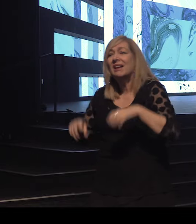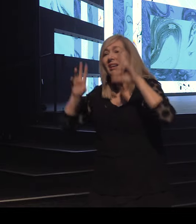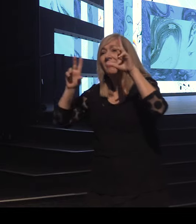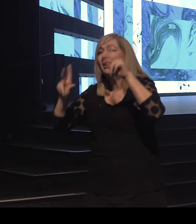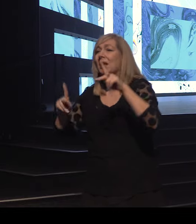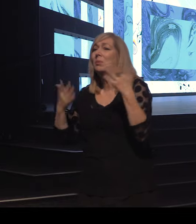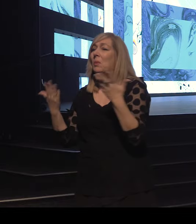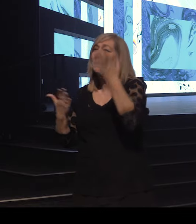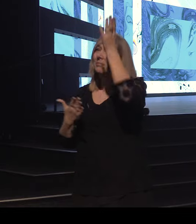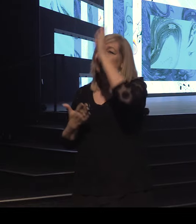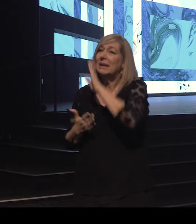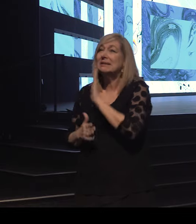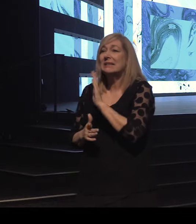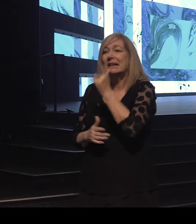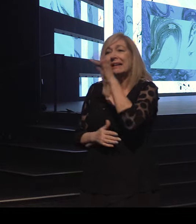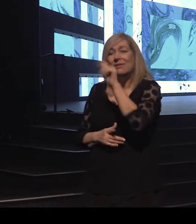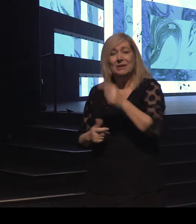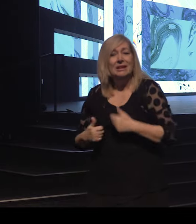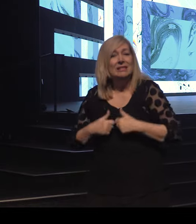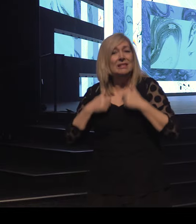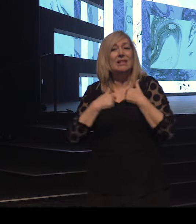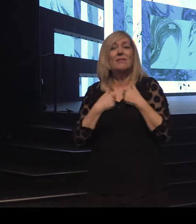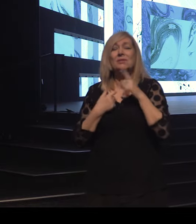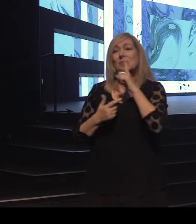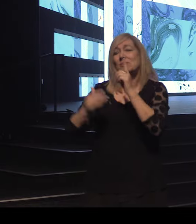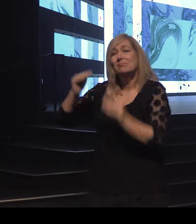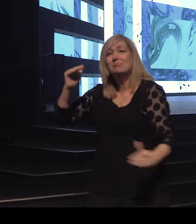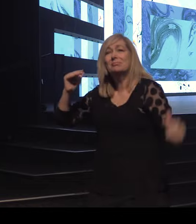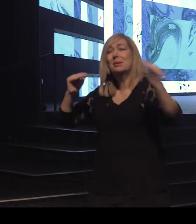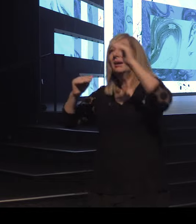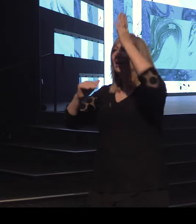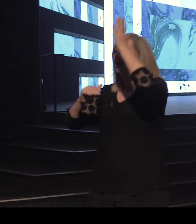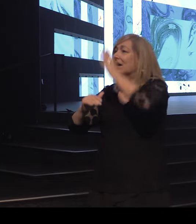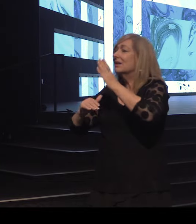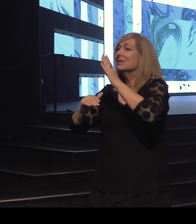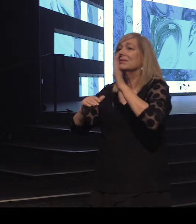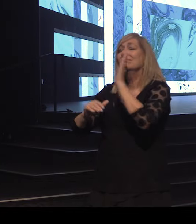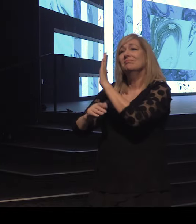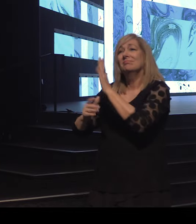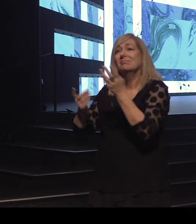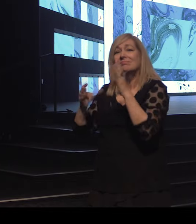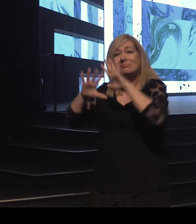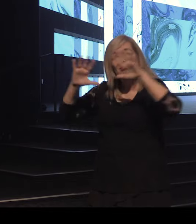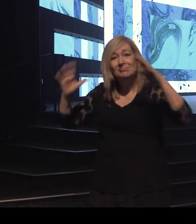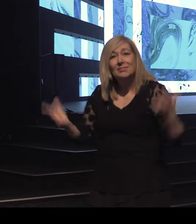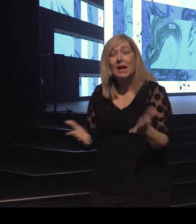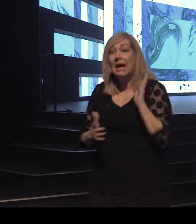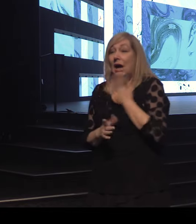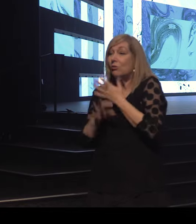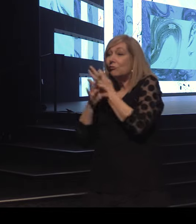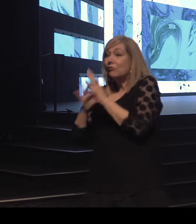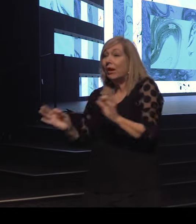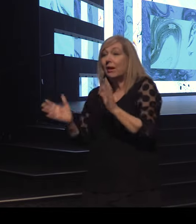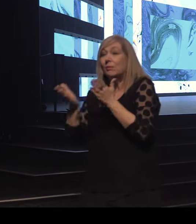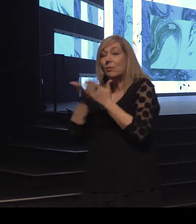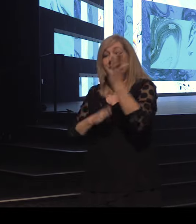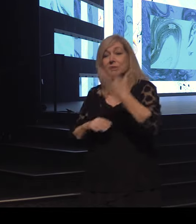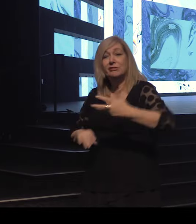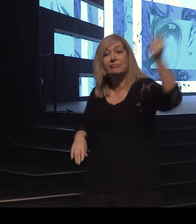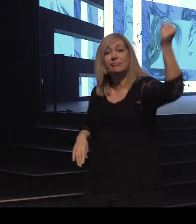on man's supreme gift, the one that raises her above all of God's other creatures, our own free will,